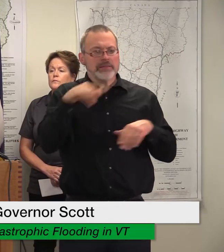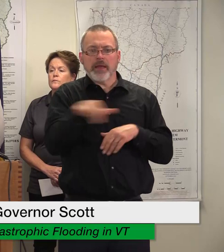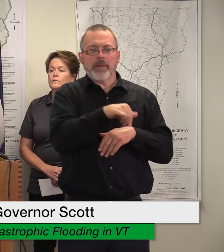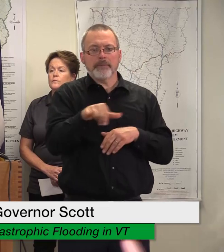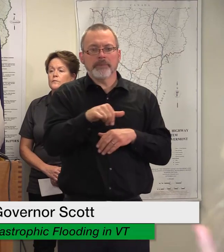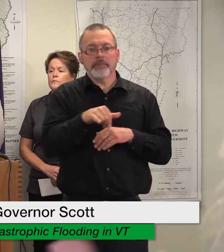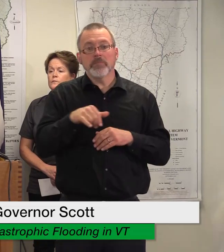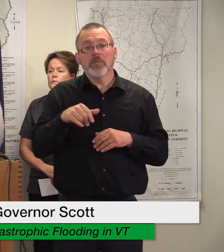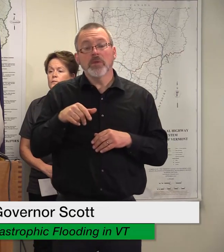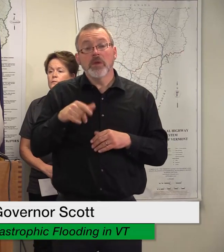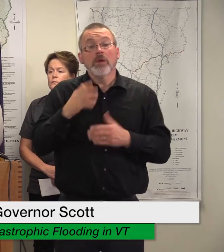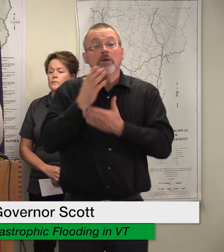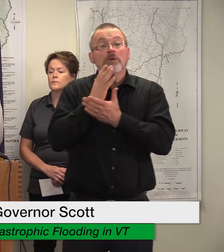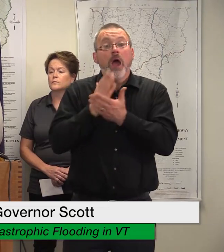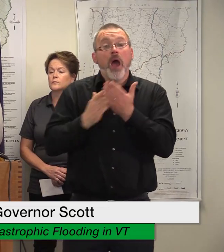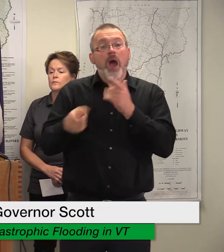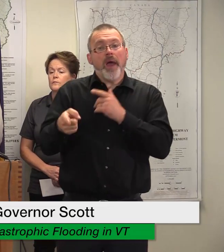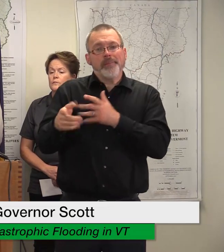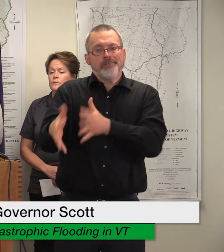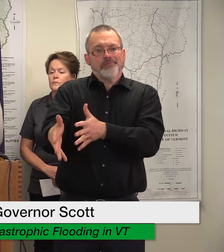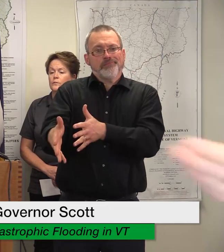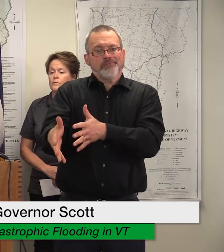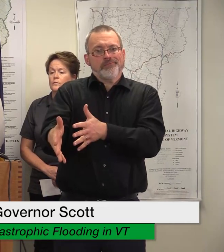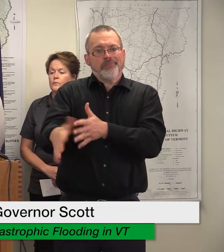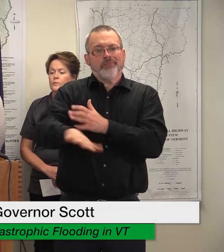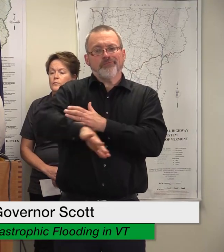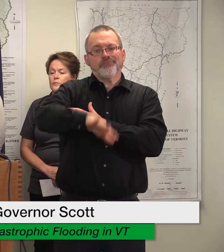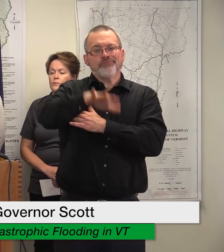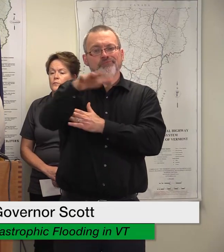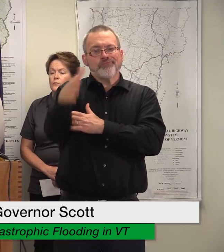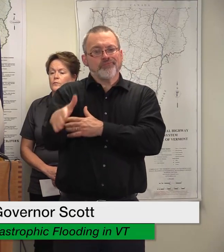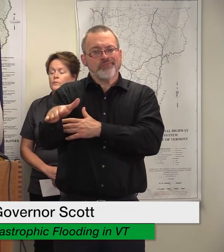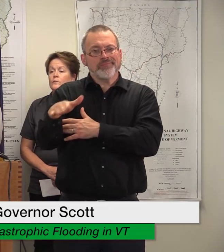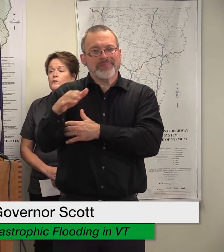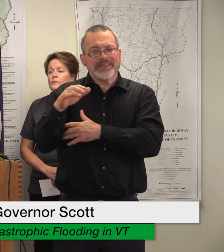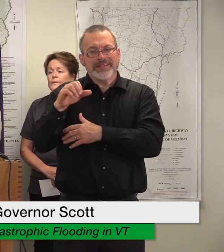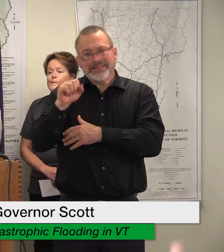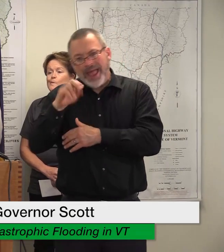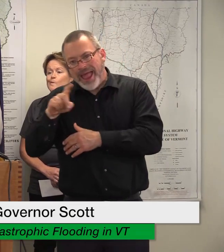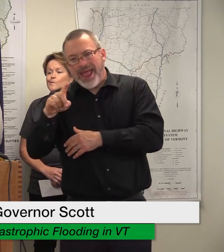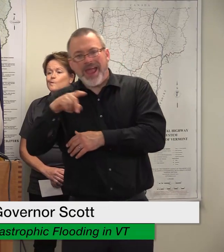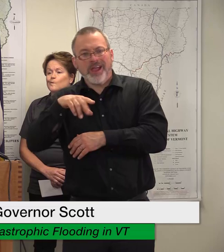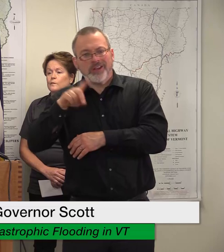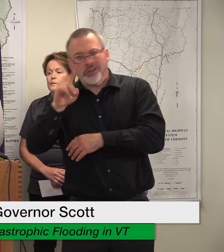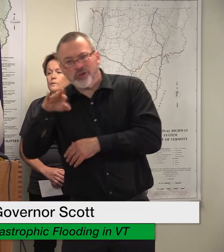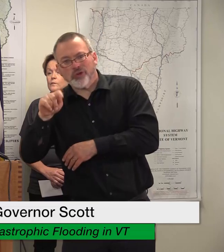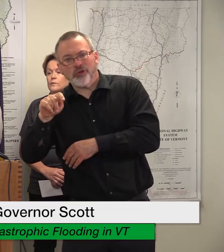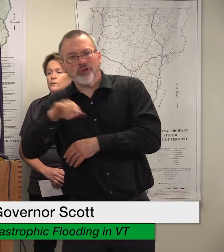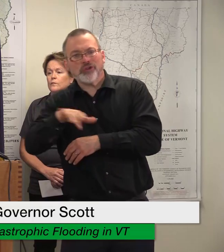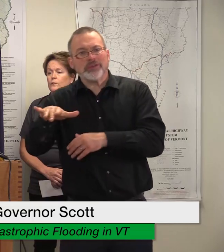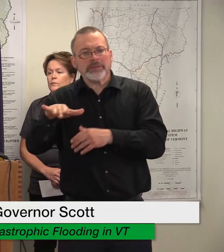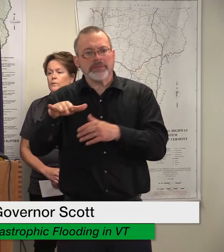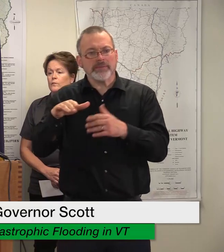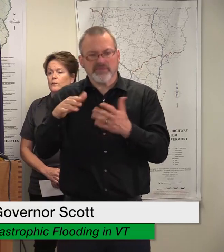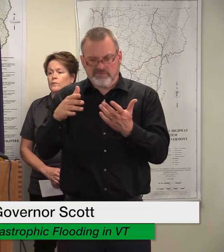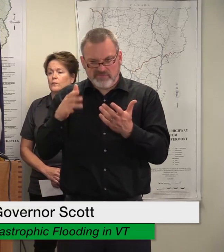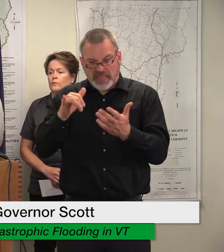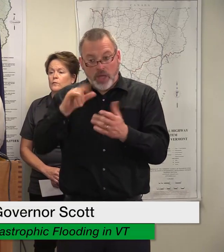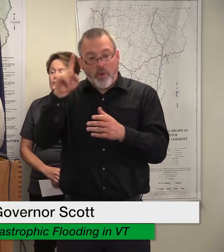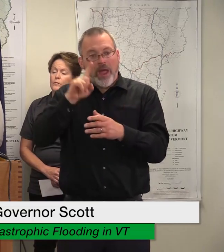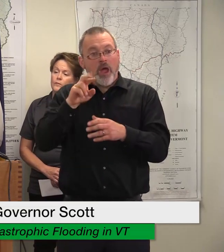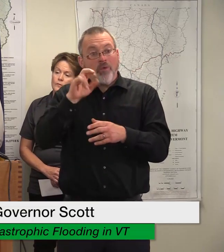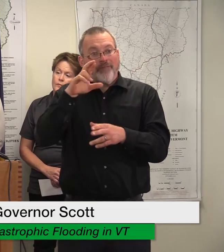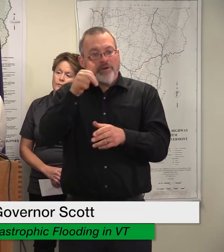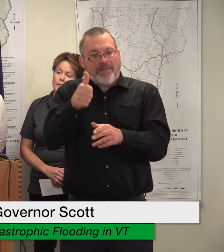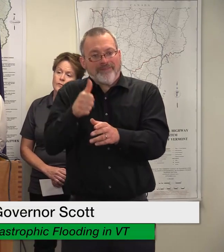where flooding deposited excess sediment and rock in the stream channel in a manner that now diverts stream flow towards homes,